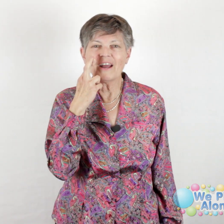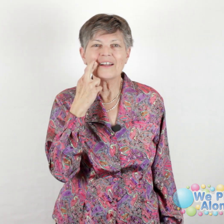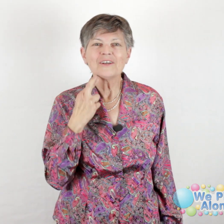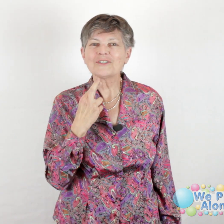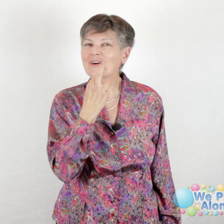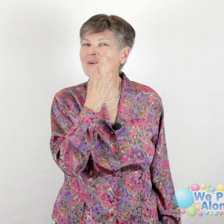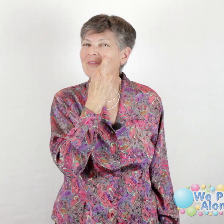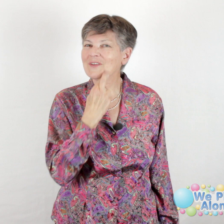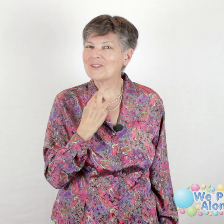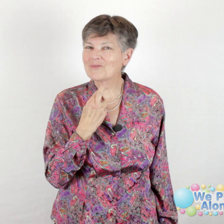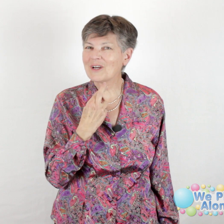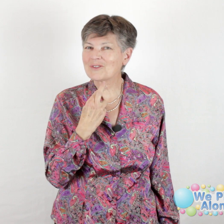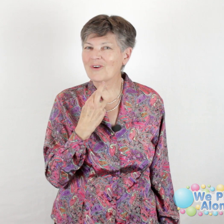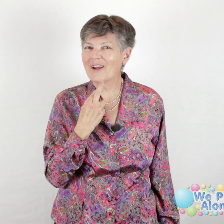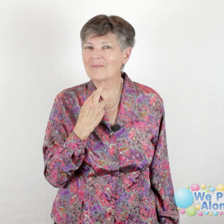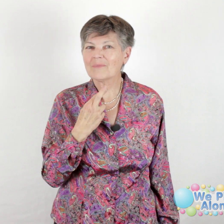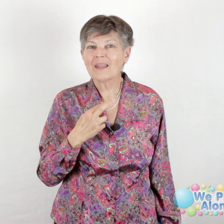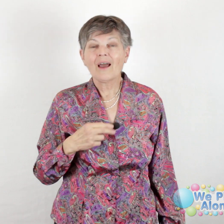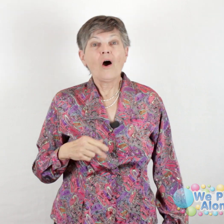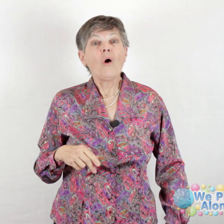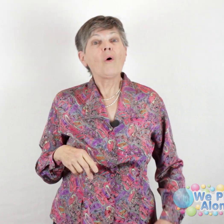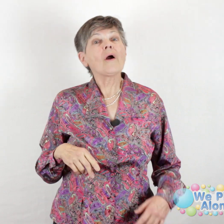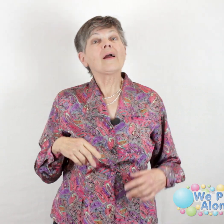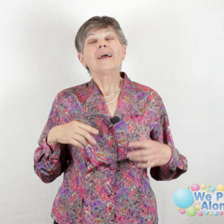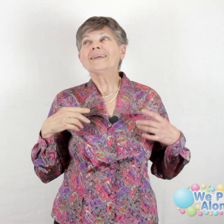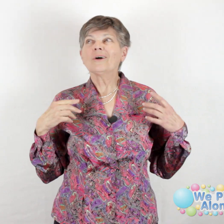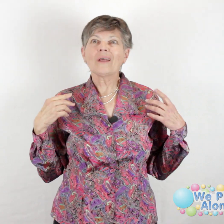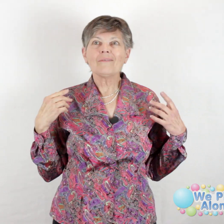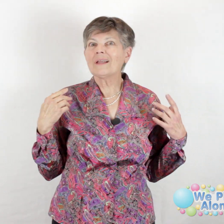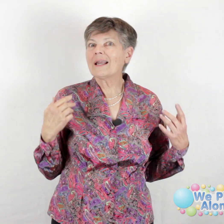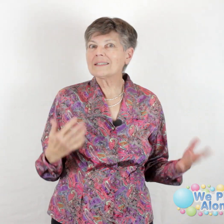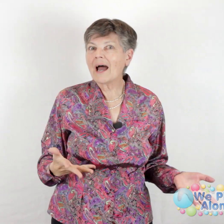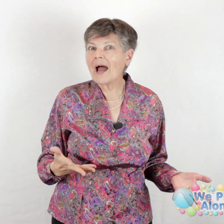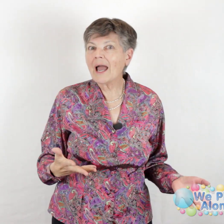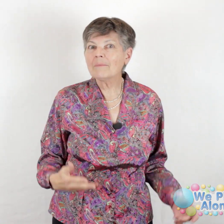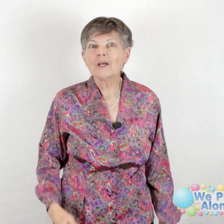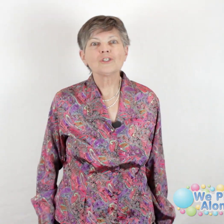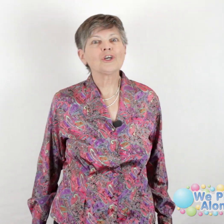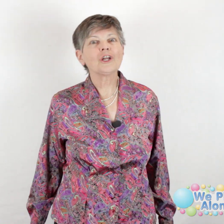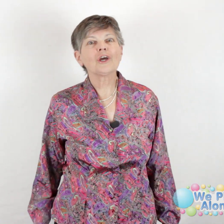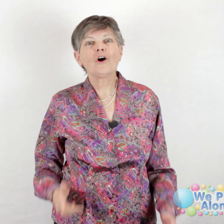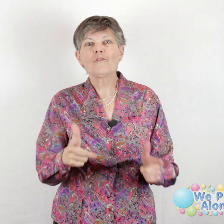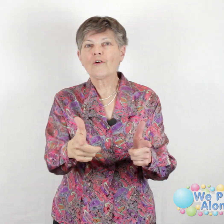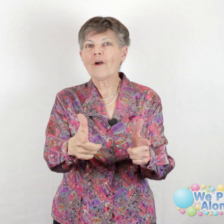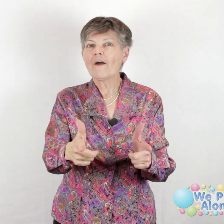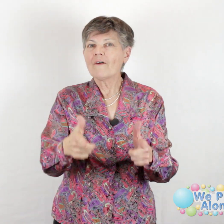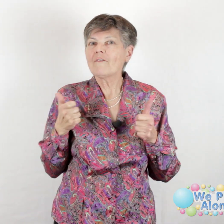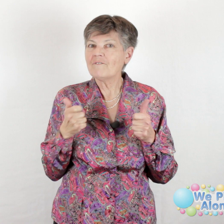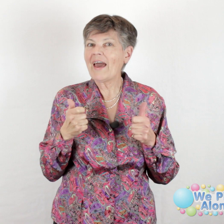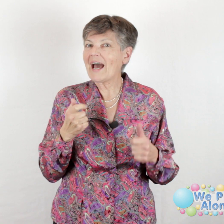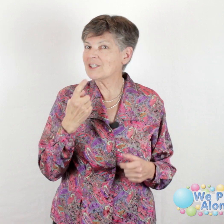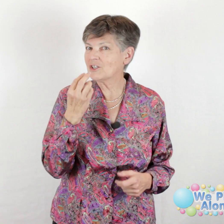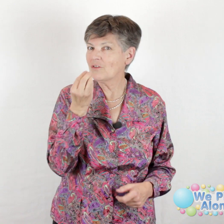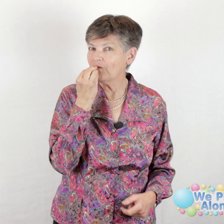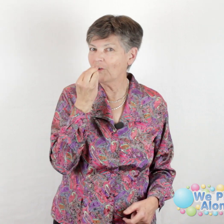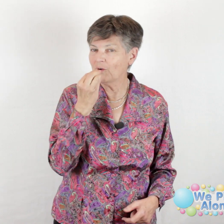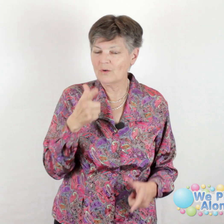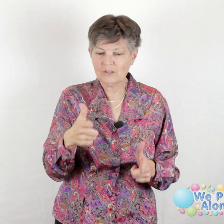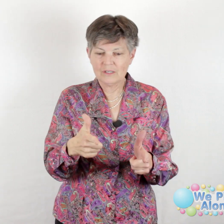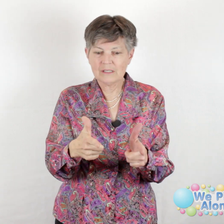right? So this is restaurant. Or you don't have a lot of time, so you're going to go for fast food. So this is